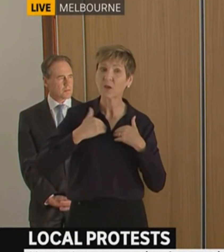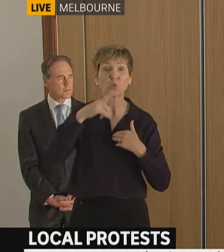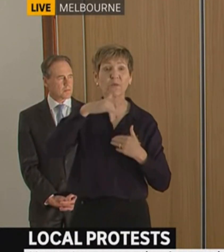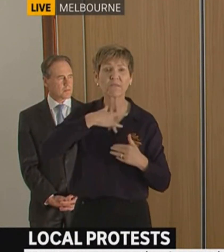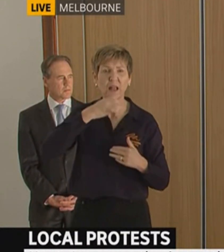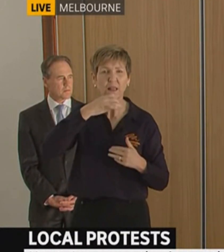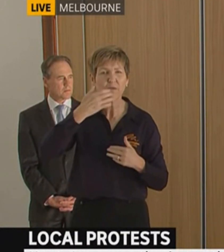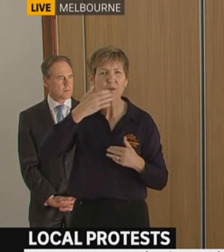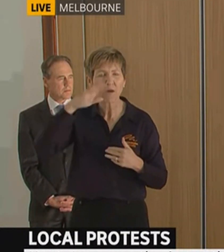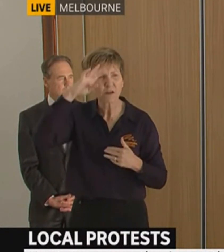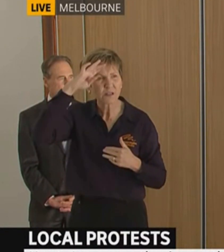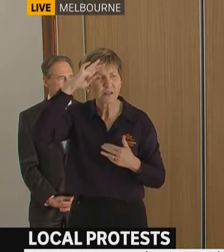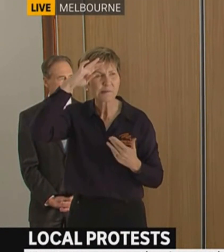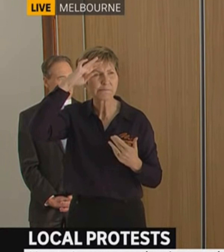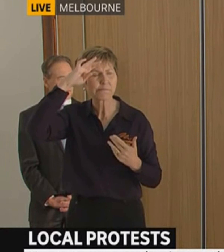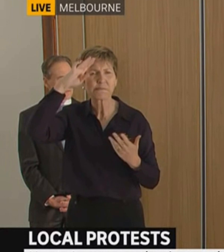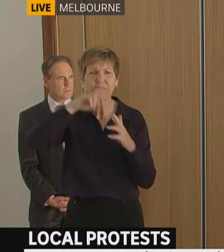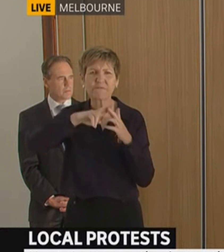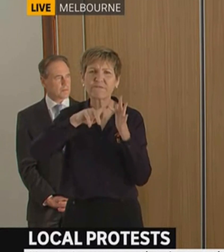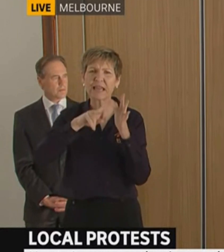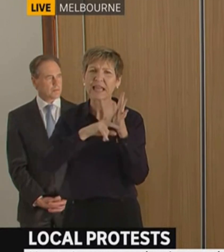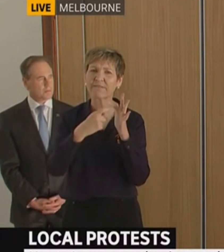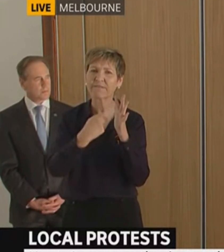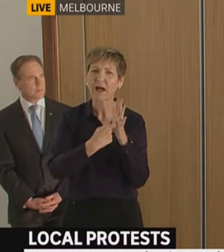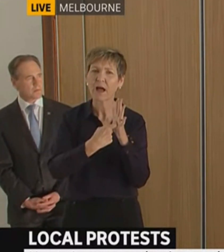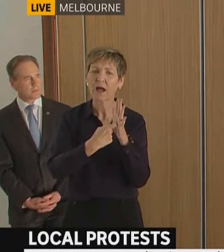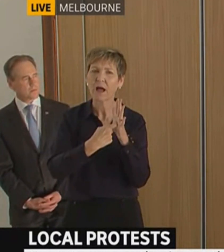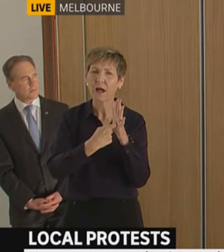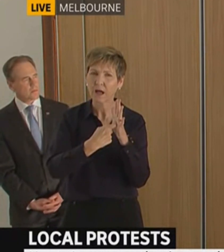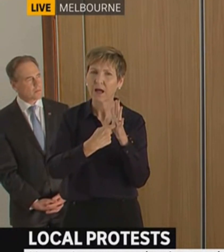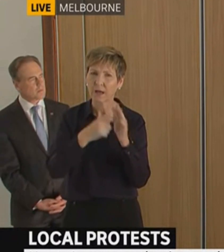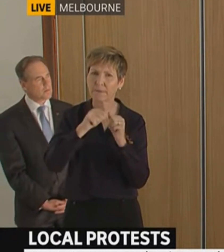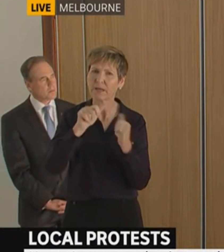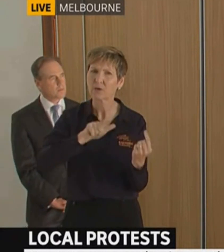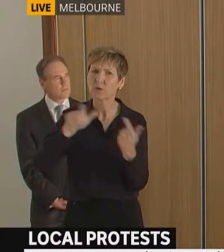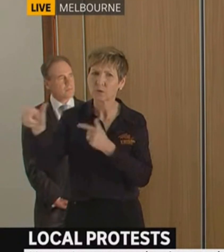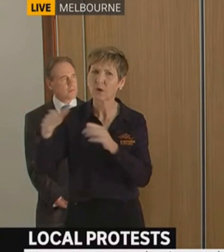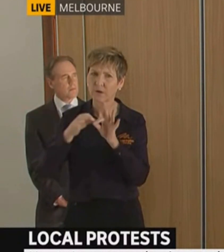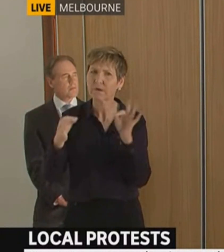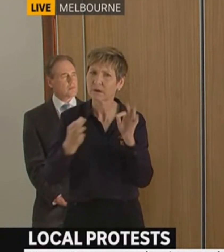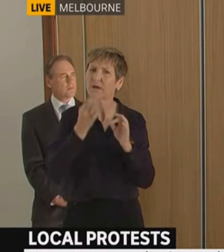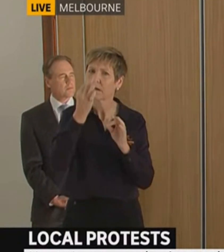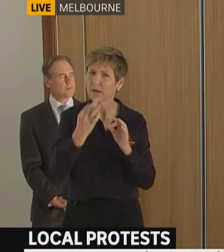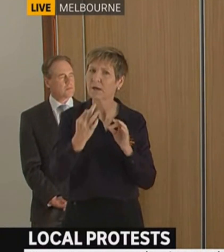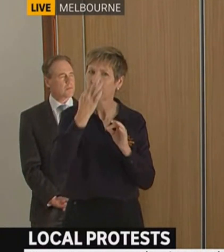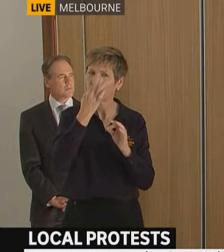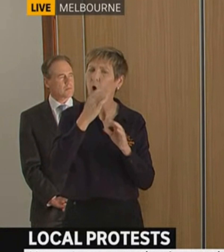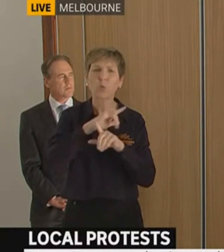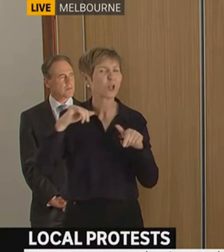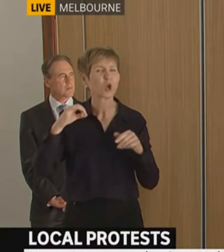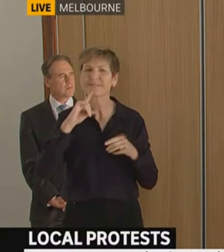need to get tested. So we're not suggesting that if people go to an event they get tested unless they become unwell. But